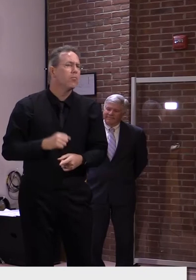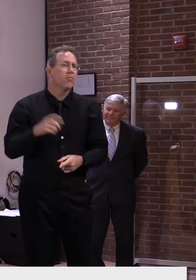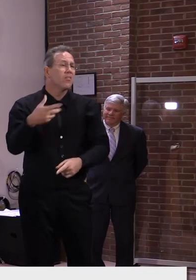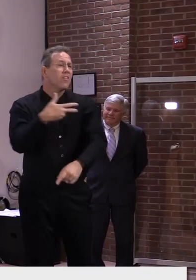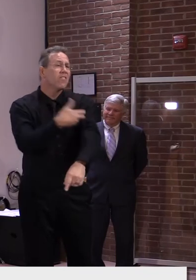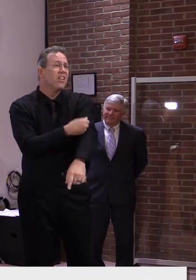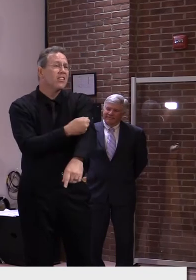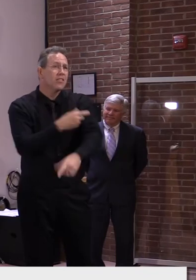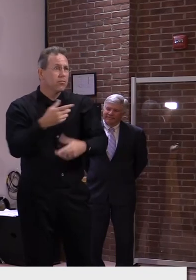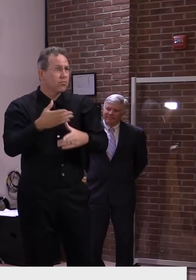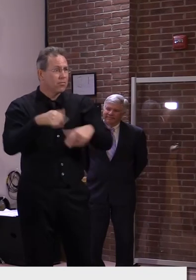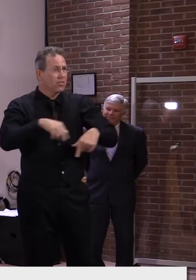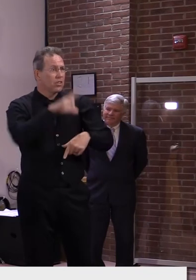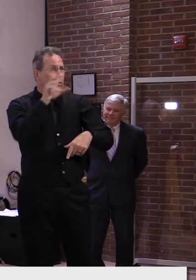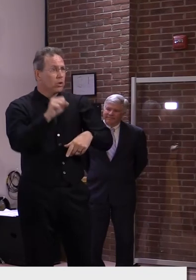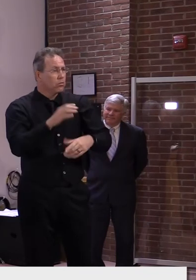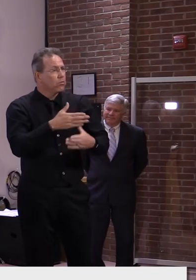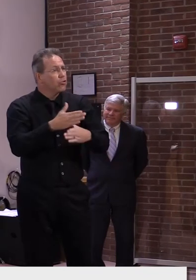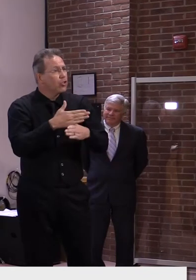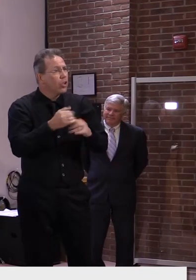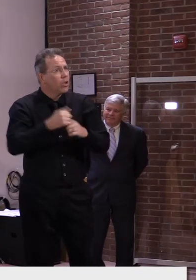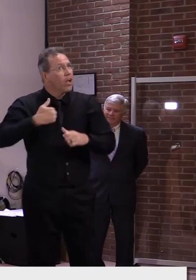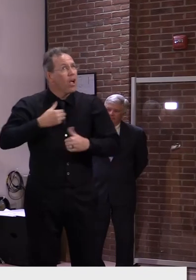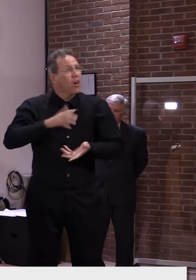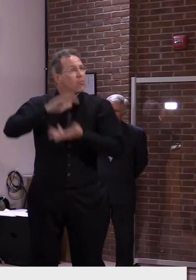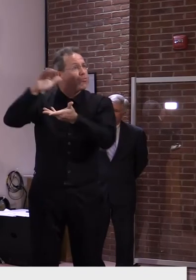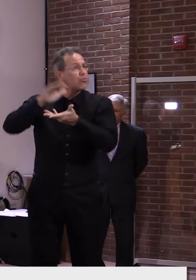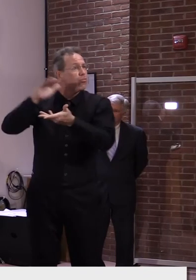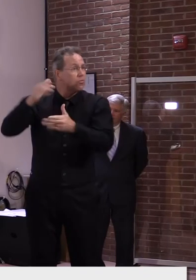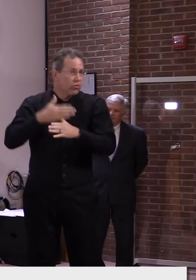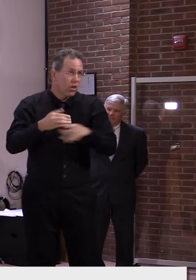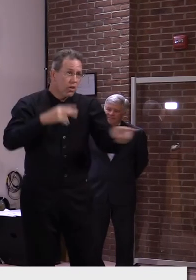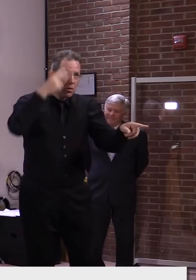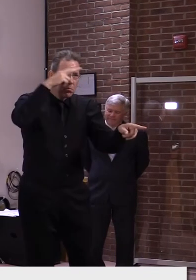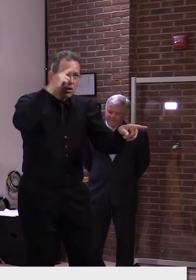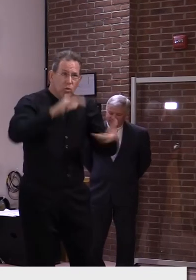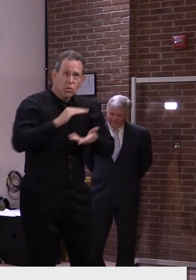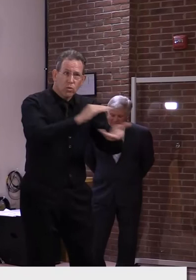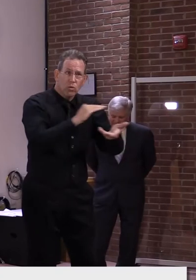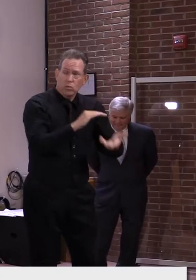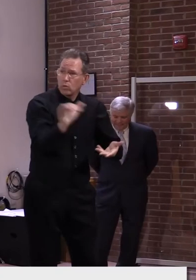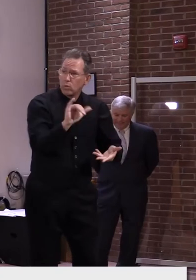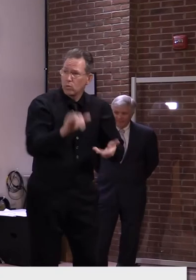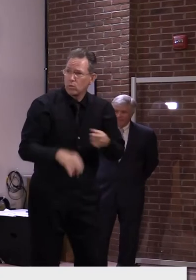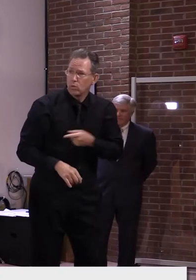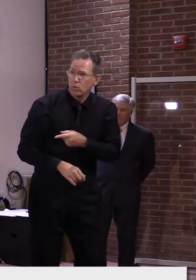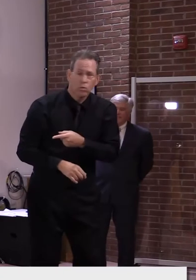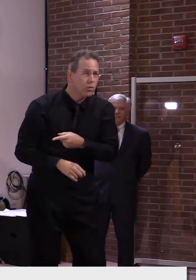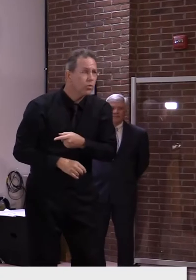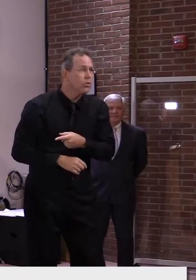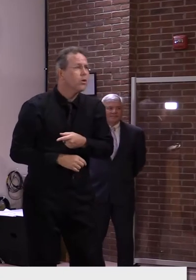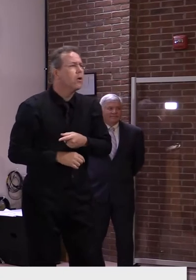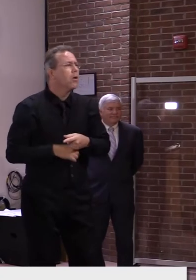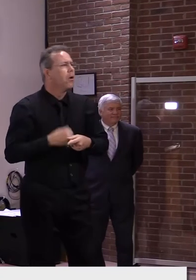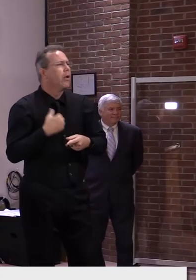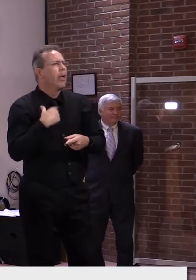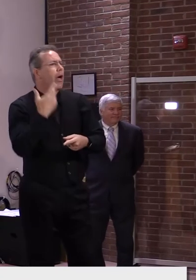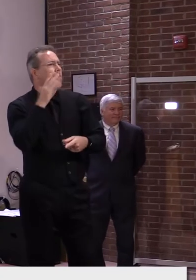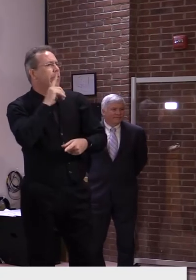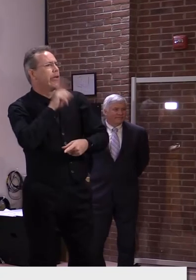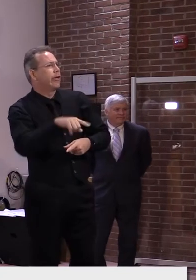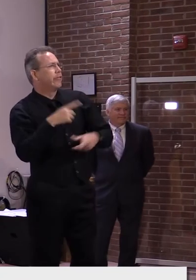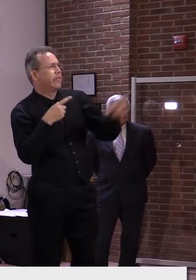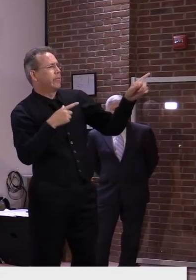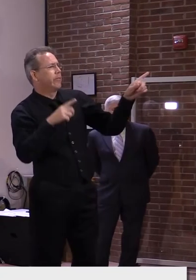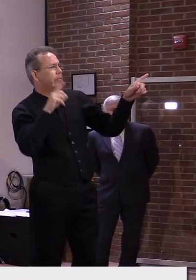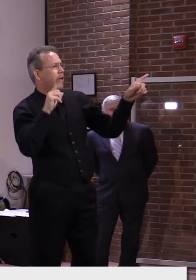and maybe that's what they'll write back to us. But our thought was if we could offer them at the border and do